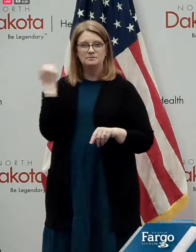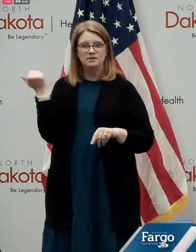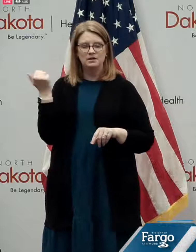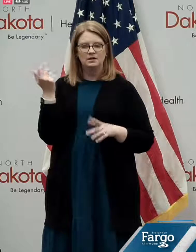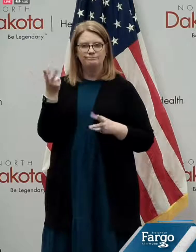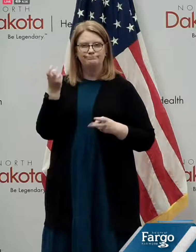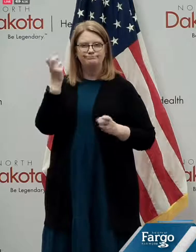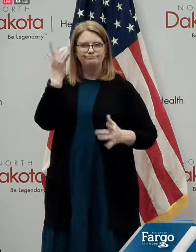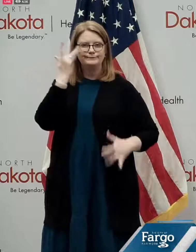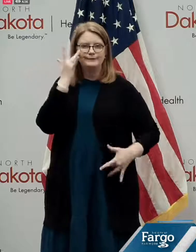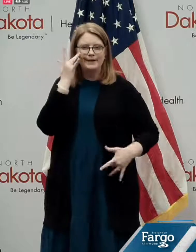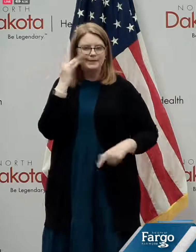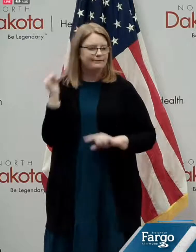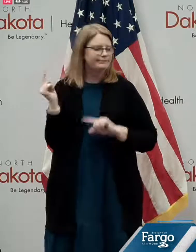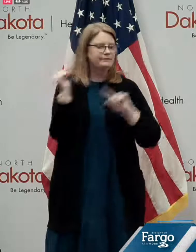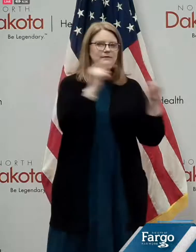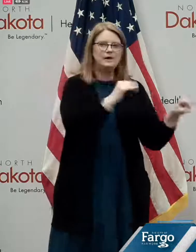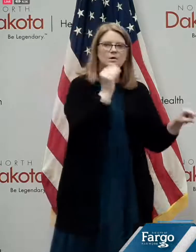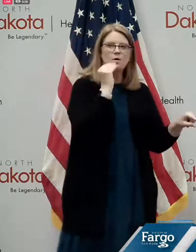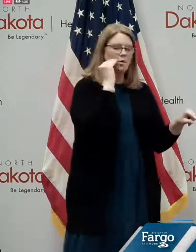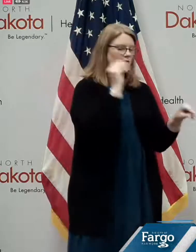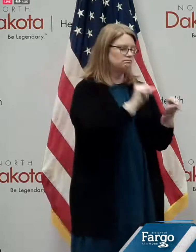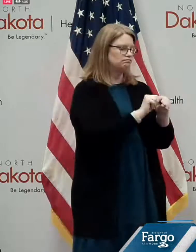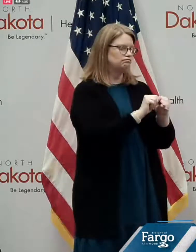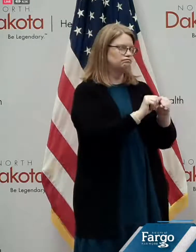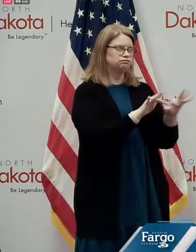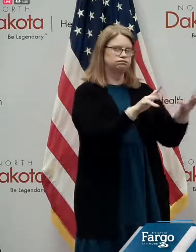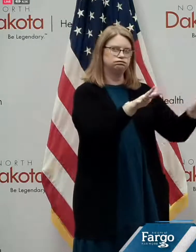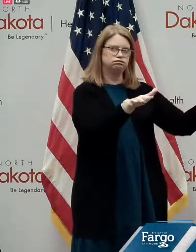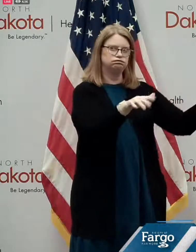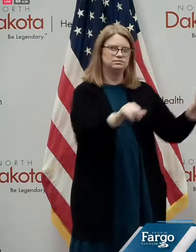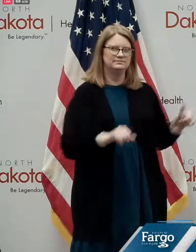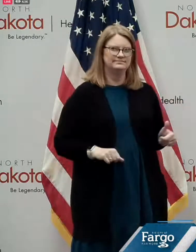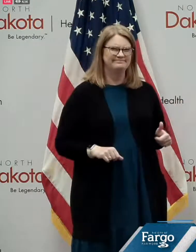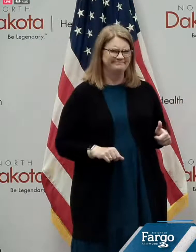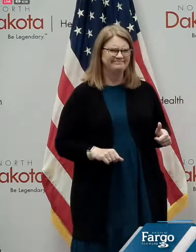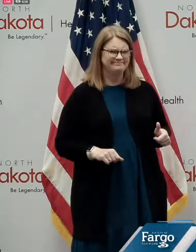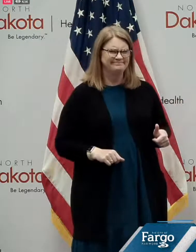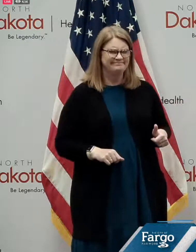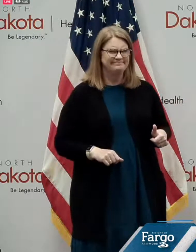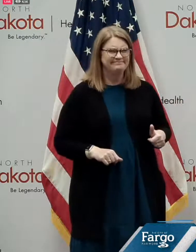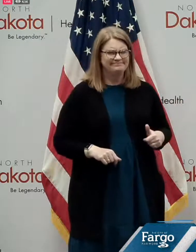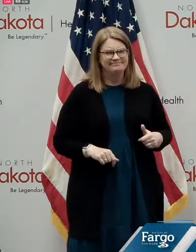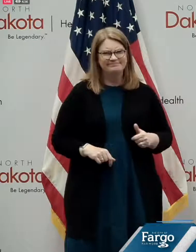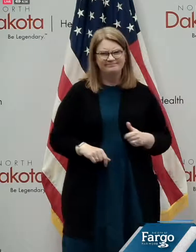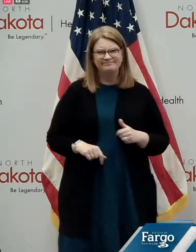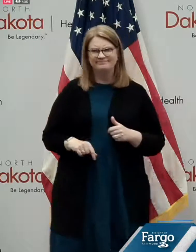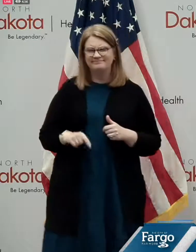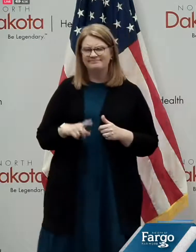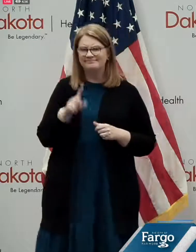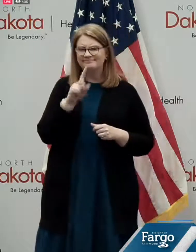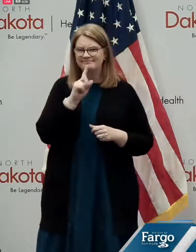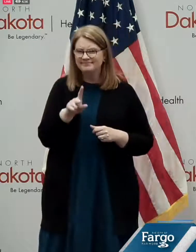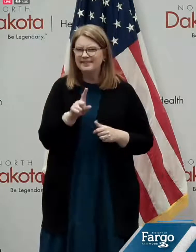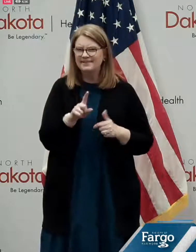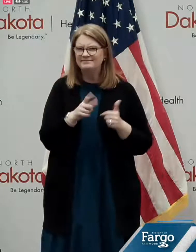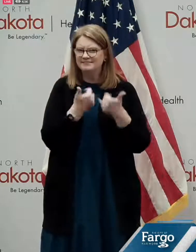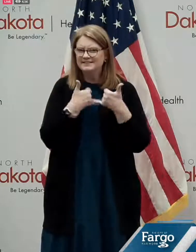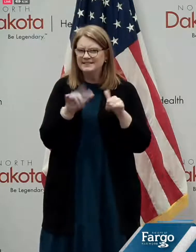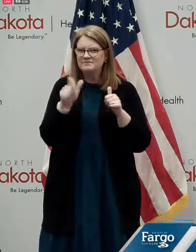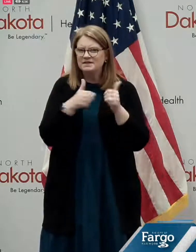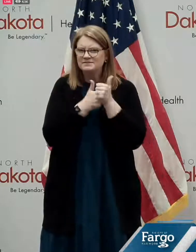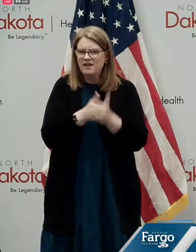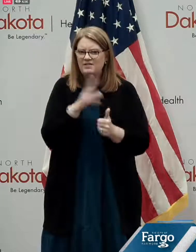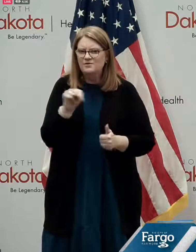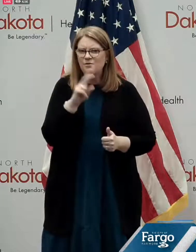again, if you're traveling to one of these metro areas, good time also to practice the North Dakota SMART principles. When we get into the